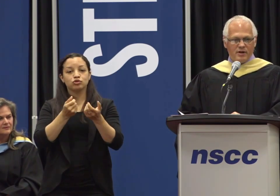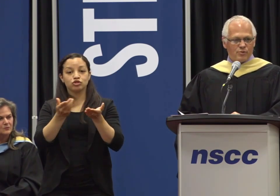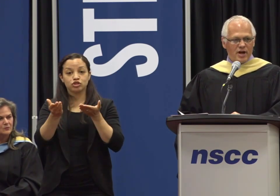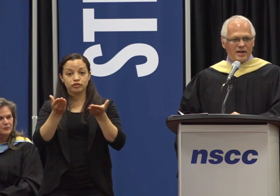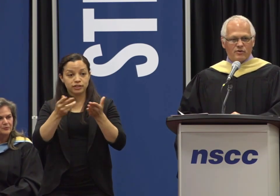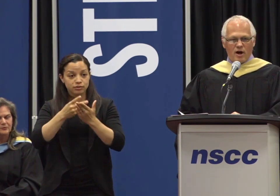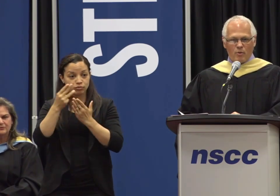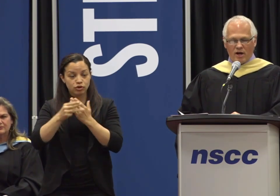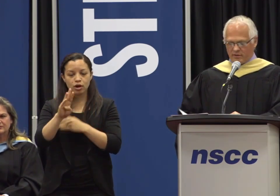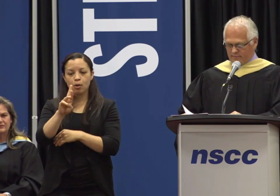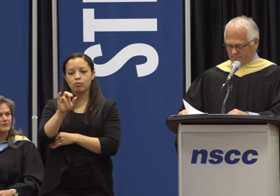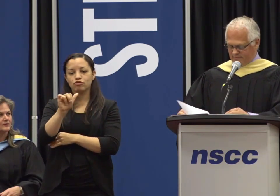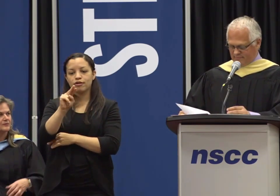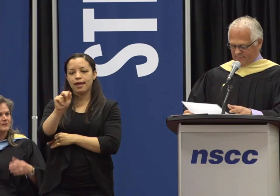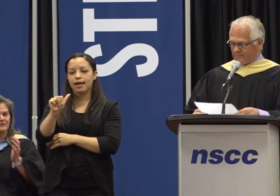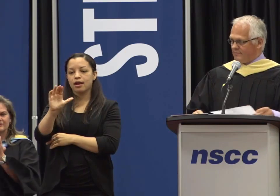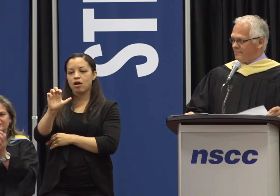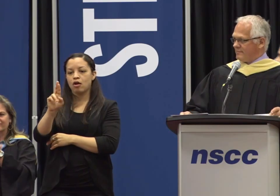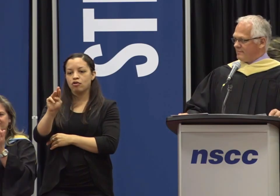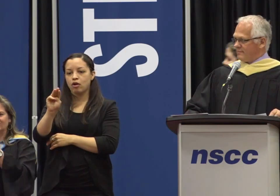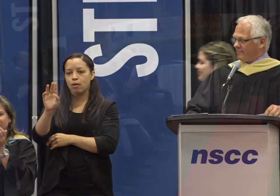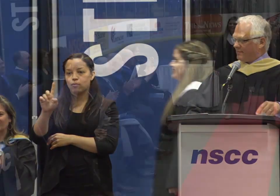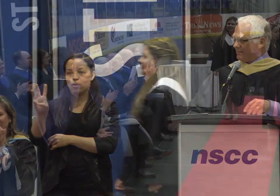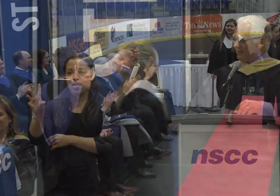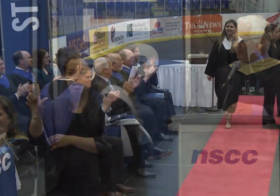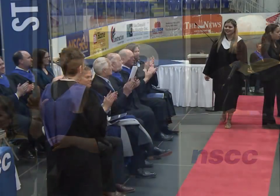program, Brianna Cromwell.